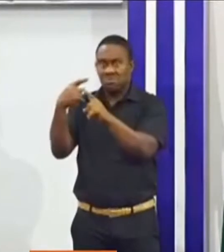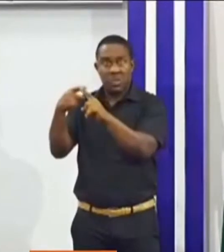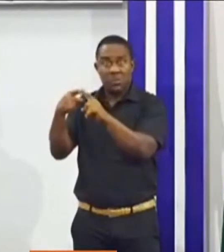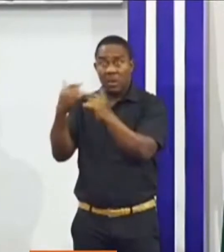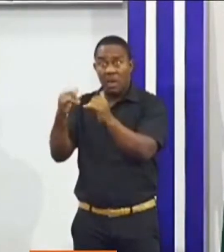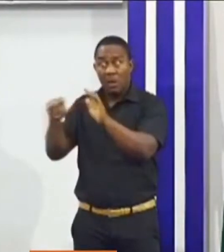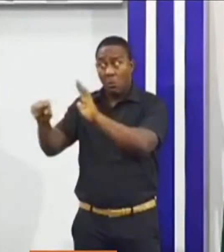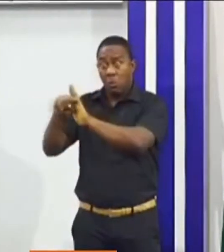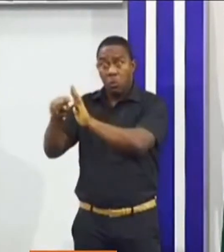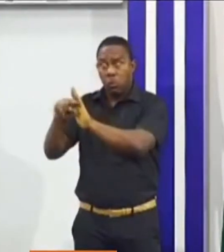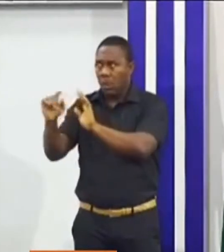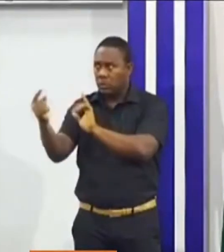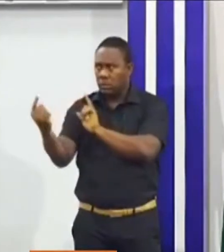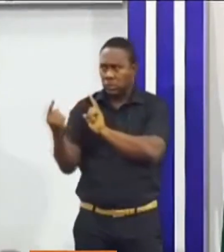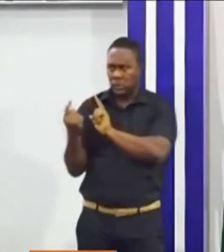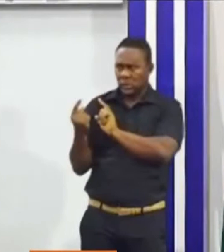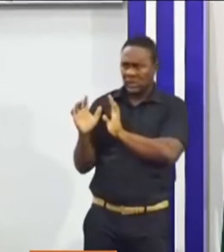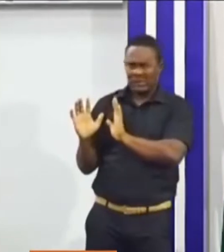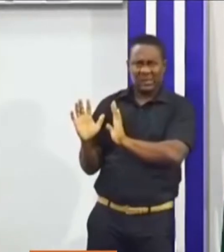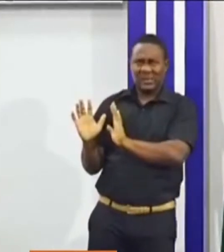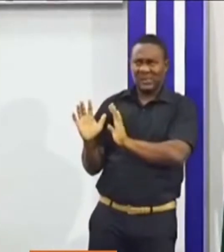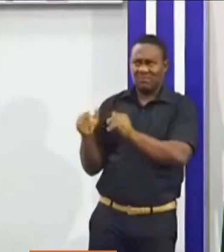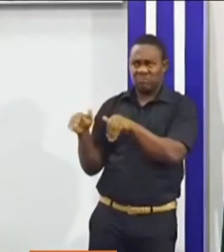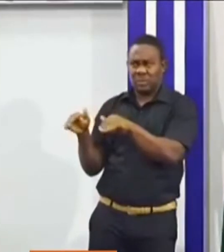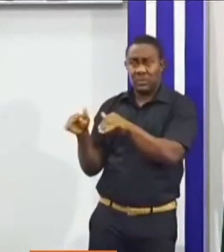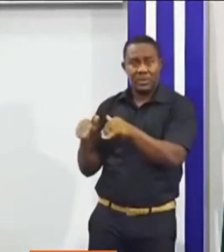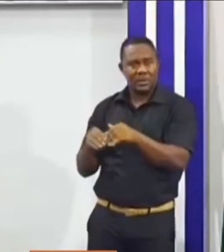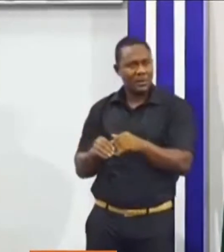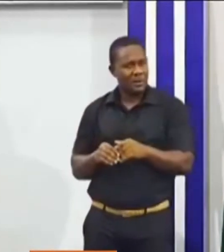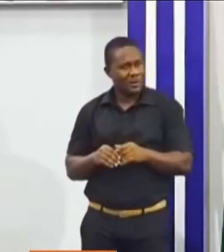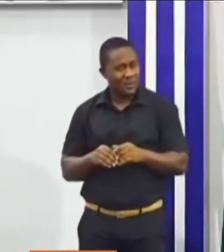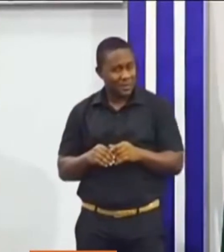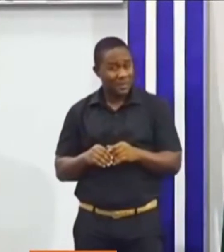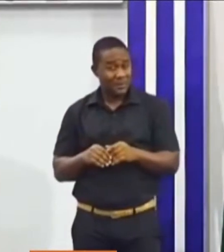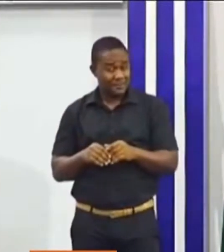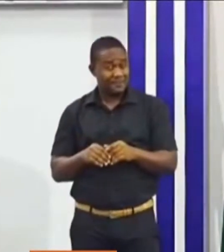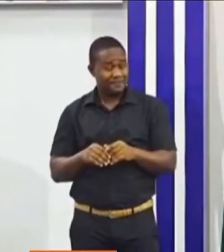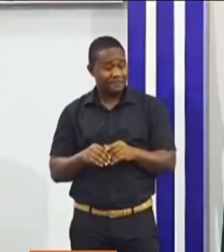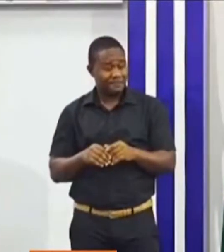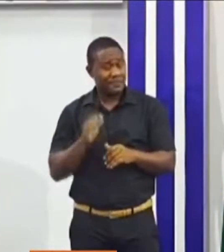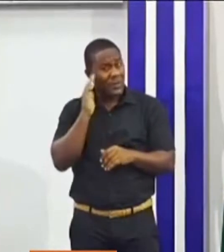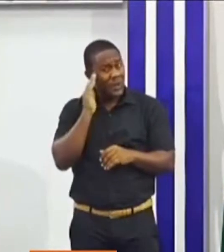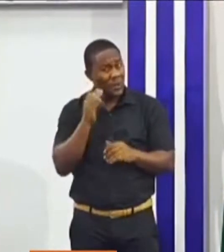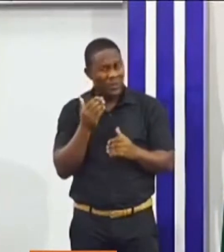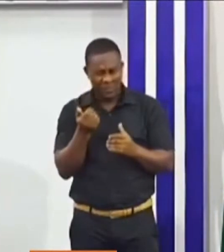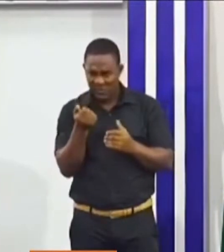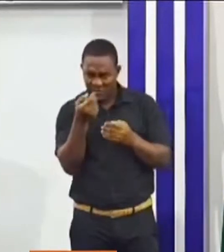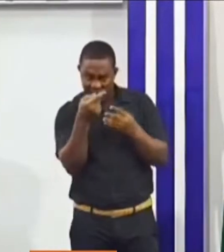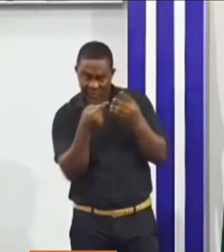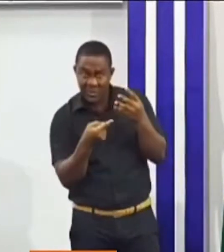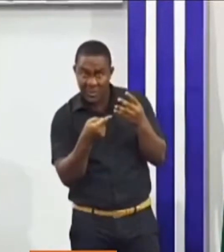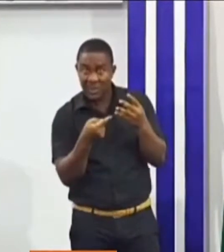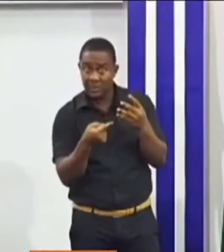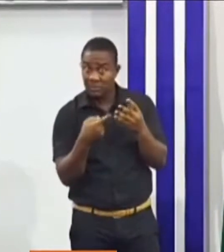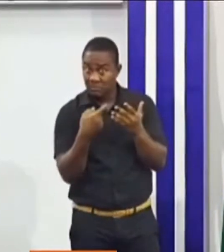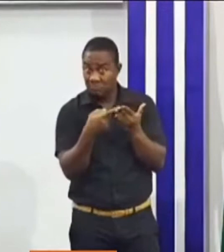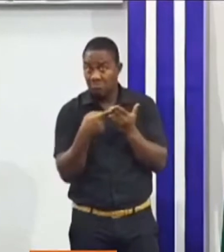close to us yes because we may be infected so i'm only going to talk about the few things we need to do